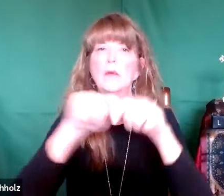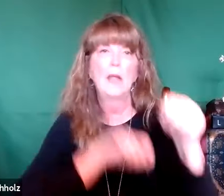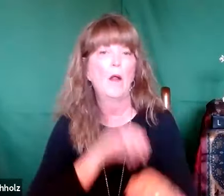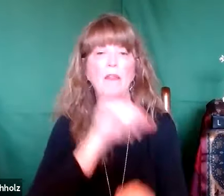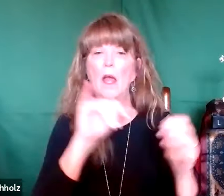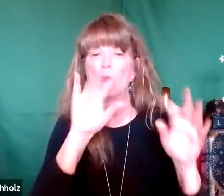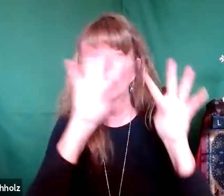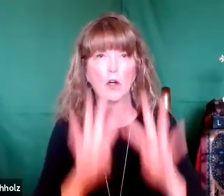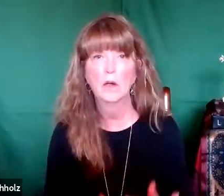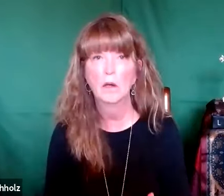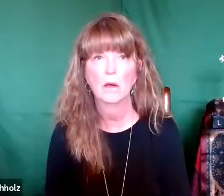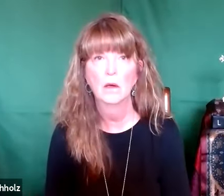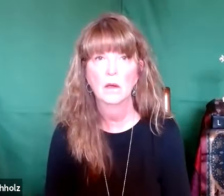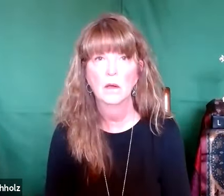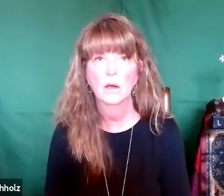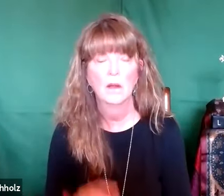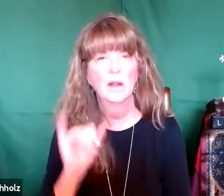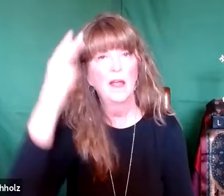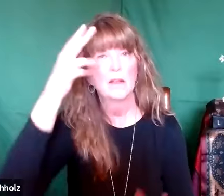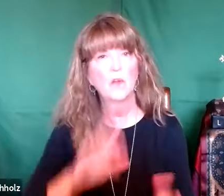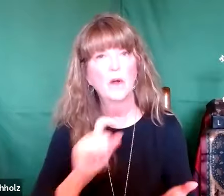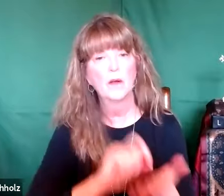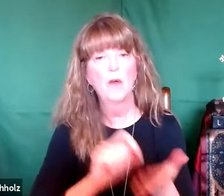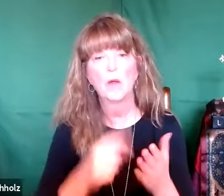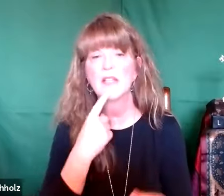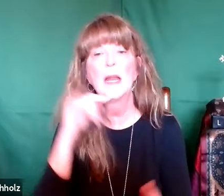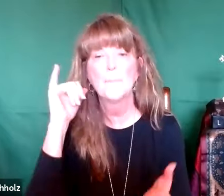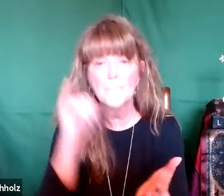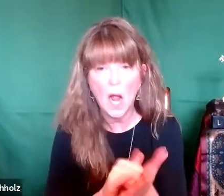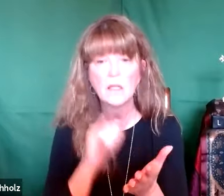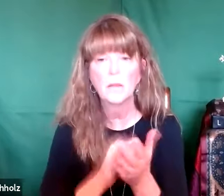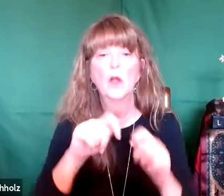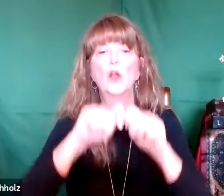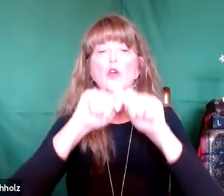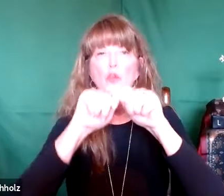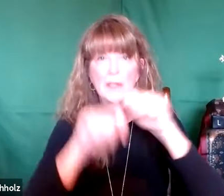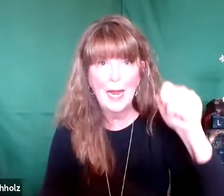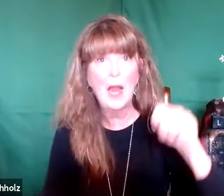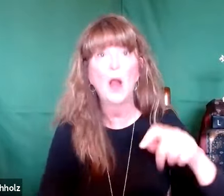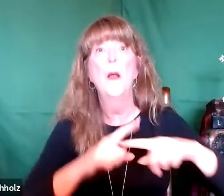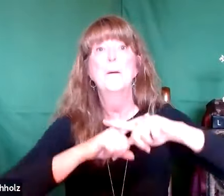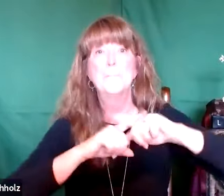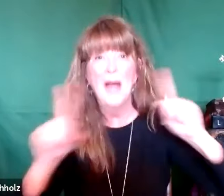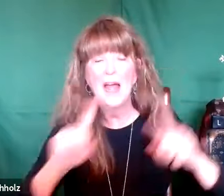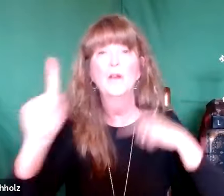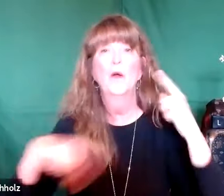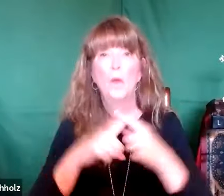tear it. Even if you had horses hooked up to the curtain going opposite directions, it was impossible to